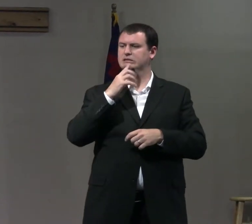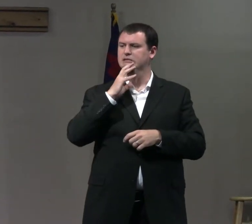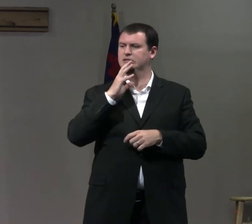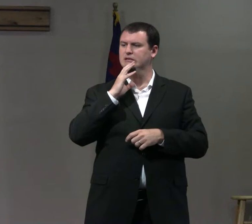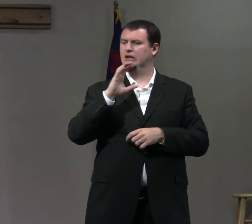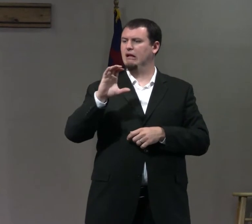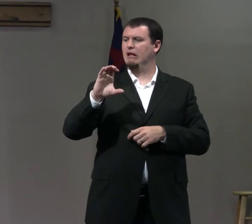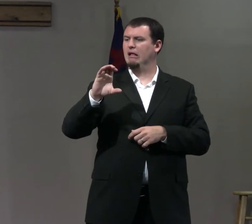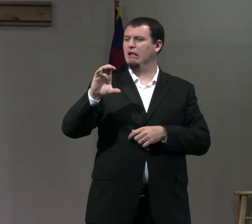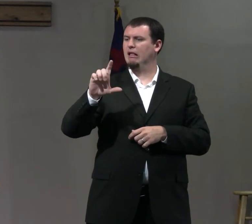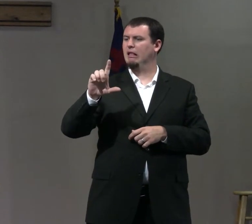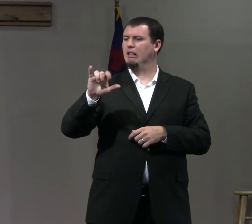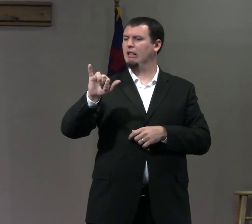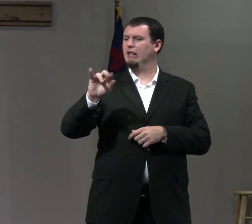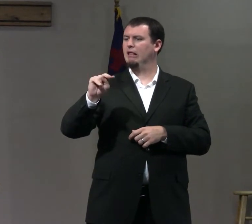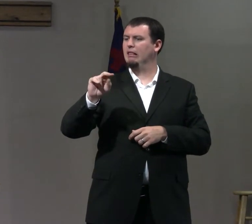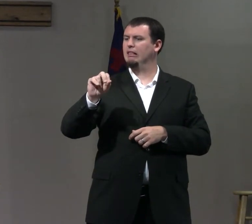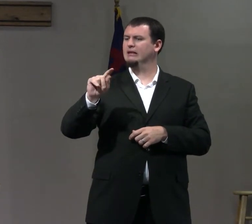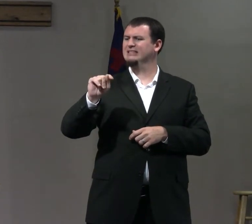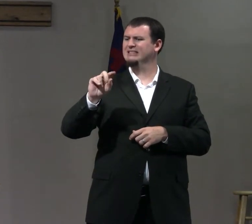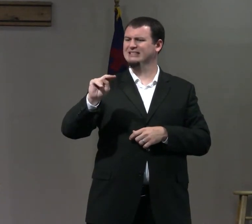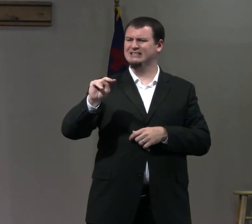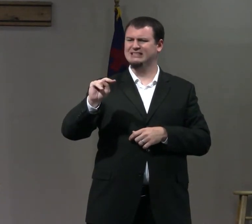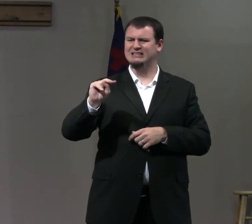should they get in trouble?